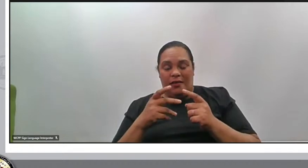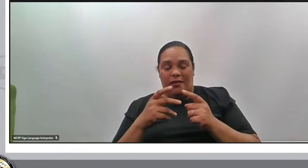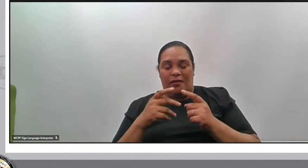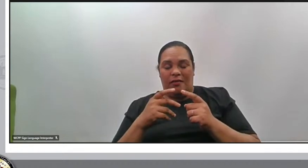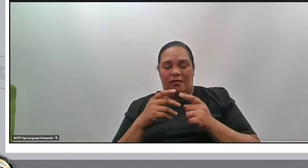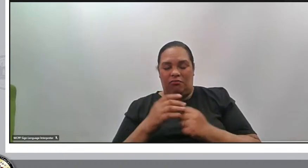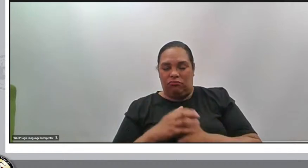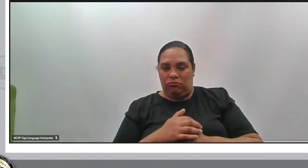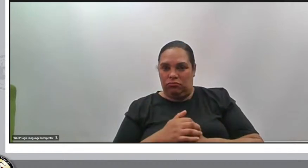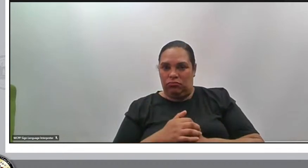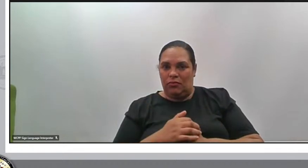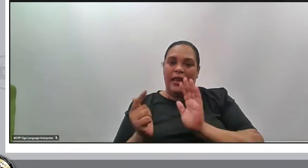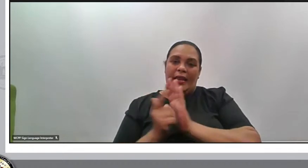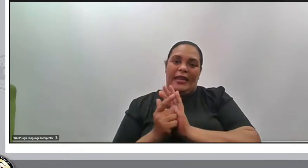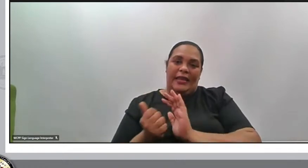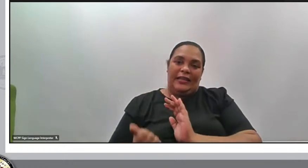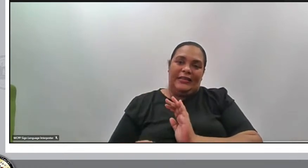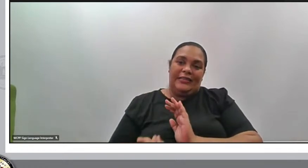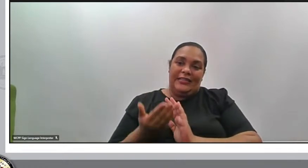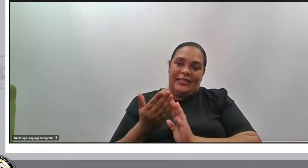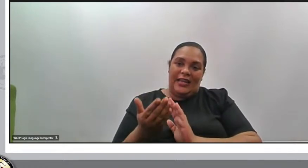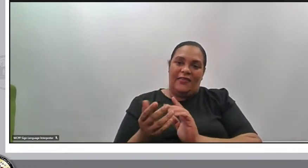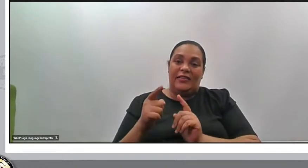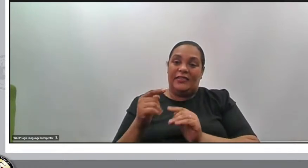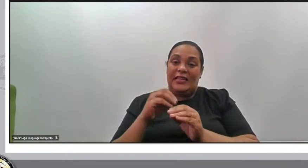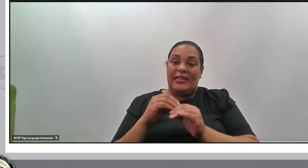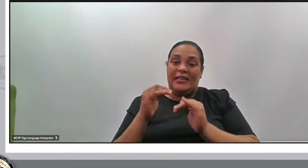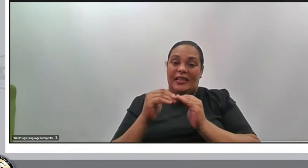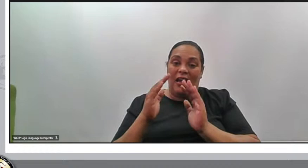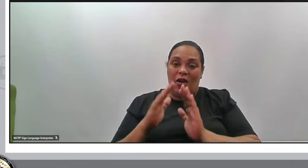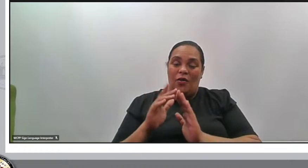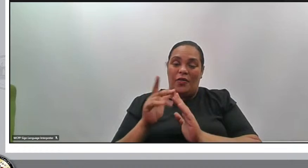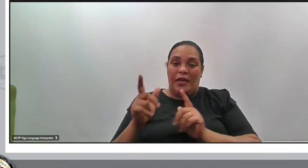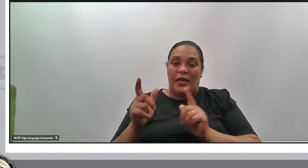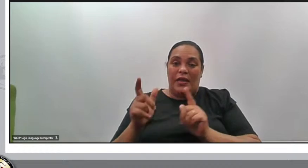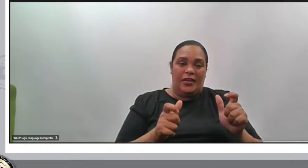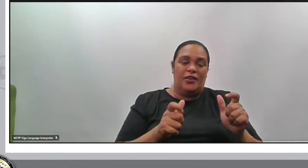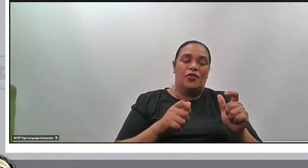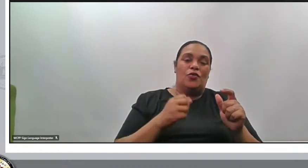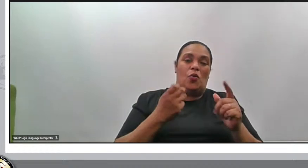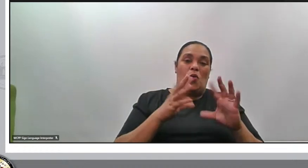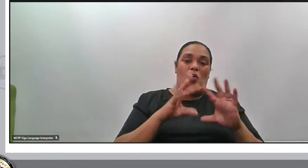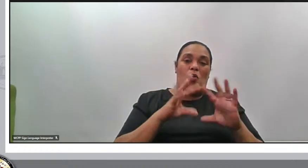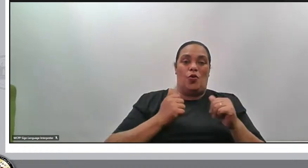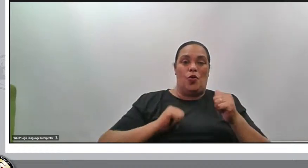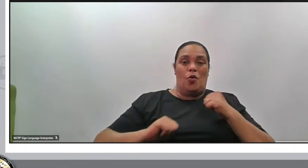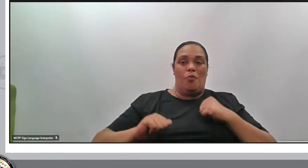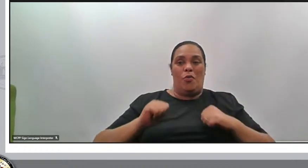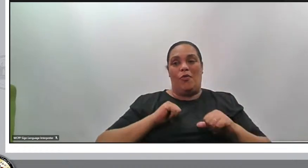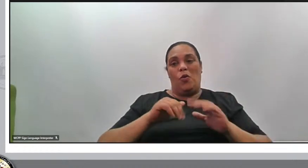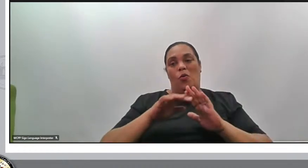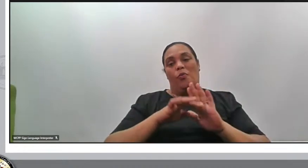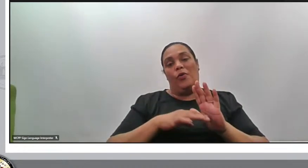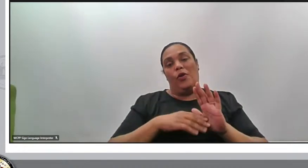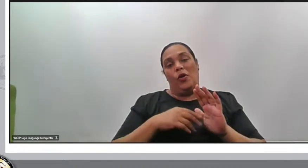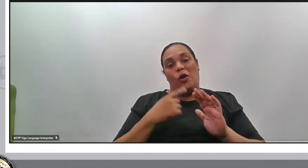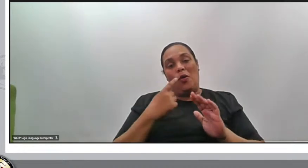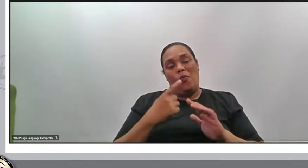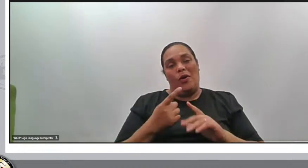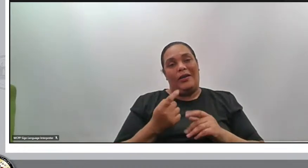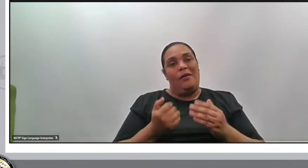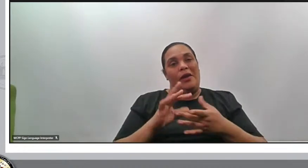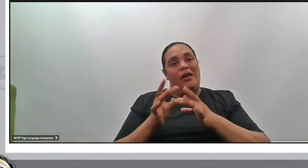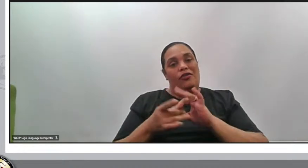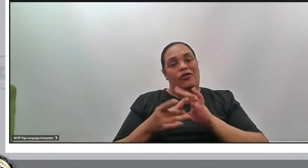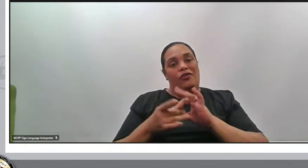Secretary, Legal Services housed in Program 1 as well, Risk Management, Strategy and Organizational Performance in Program 1, Supply Chain and